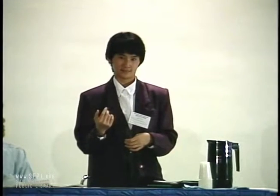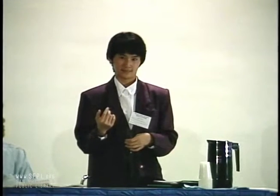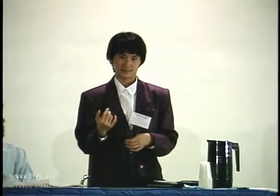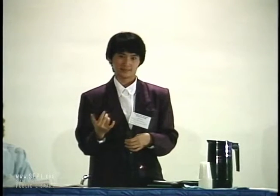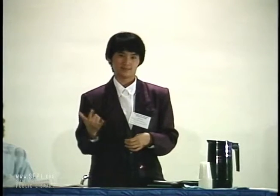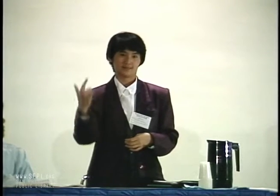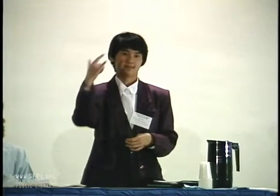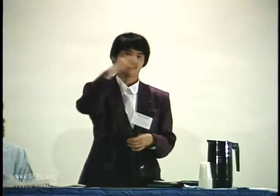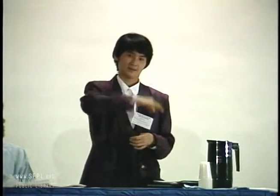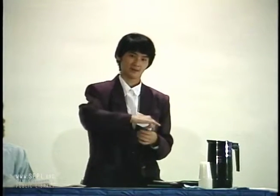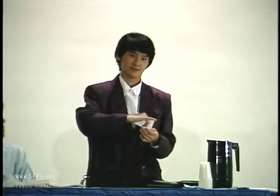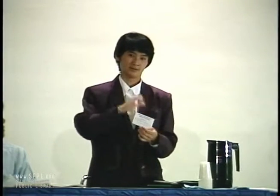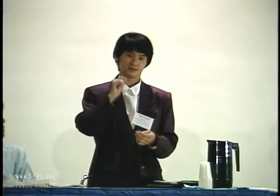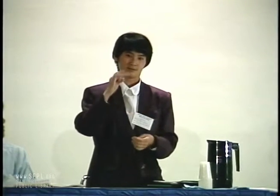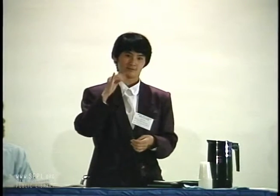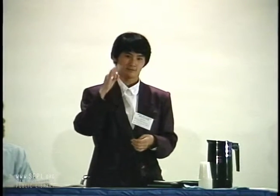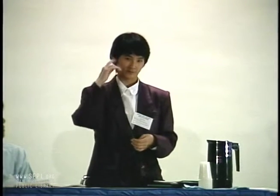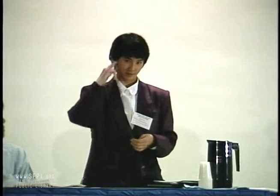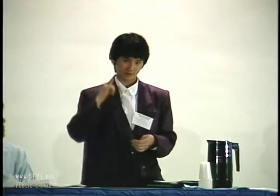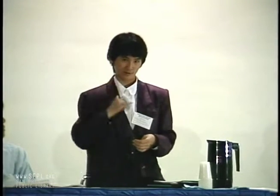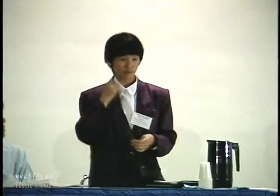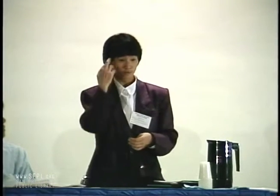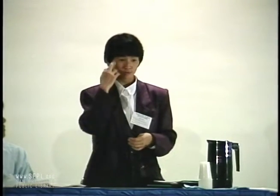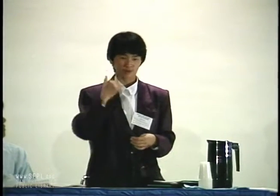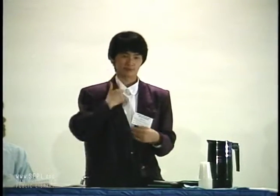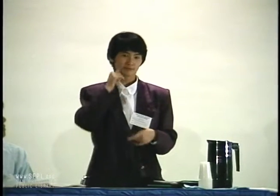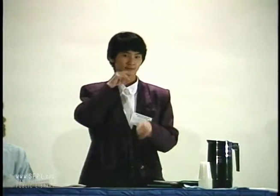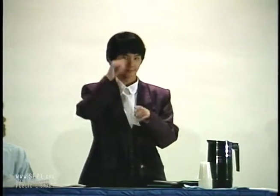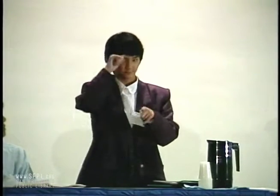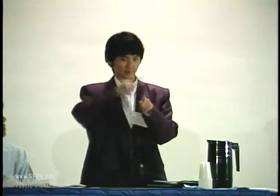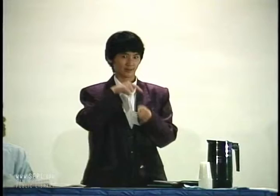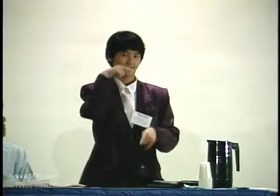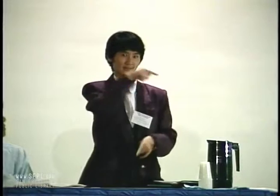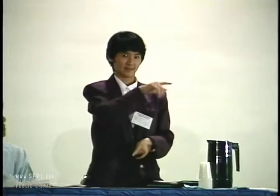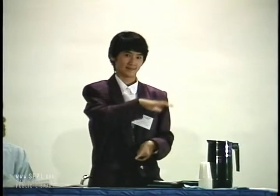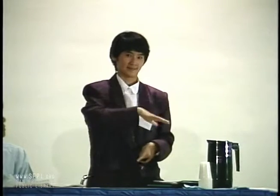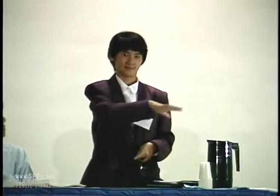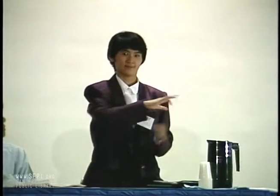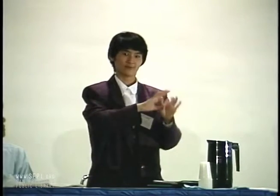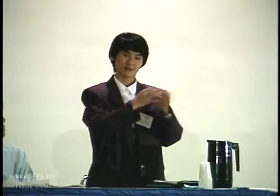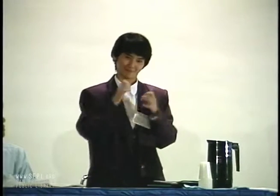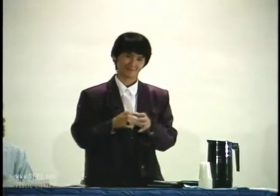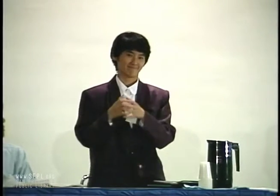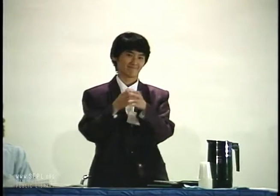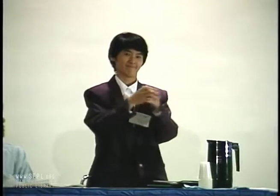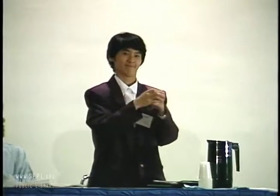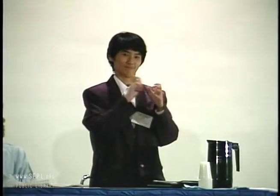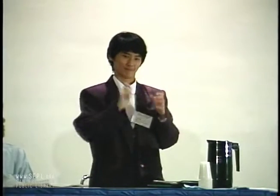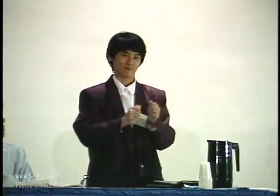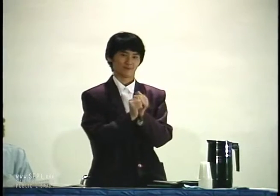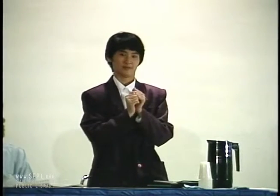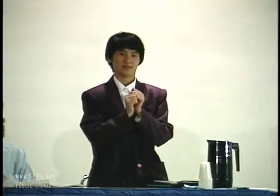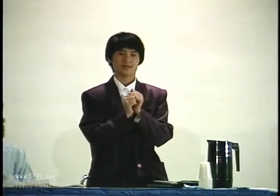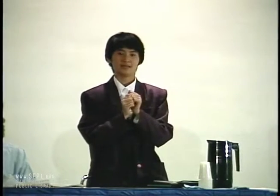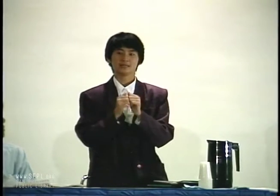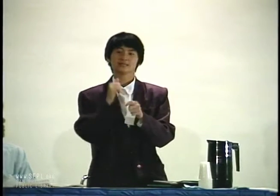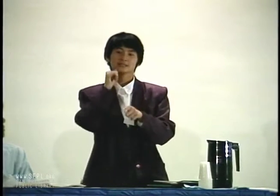13, at which time I flew to San Francisco because I had a brother and sister who lived here. So all of our family came